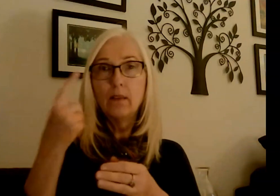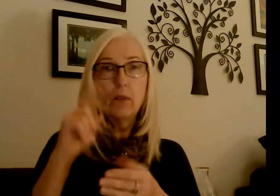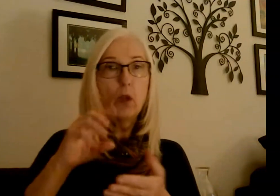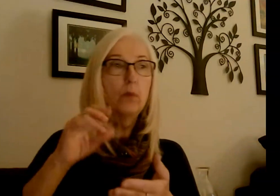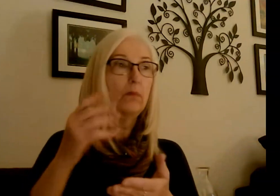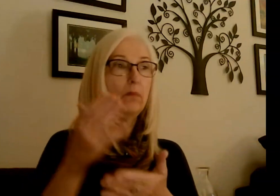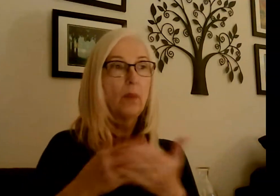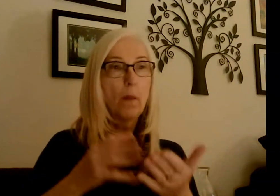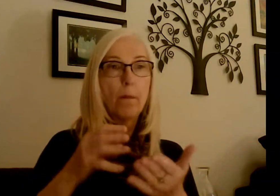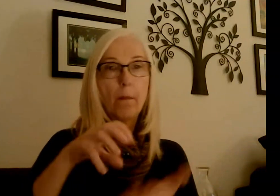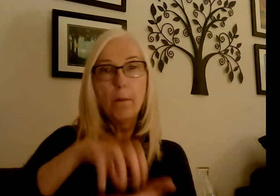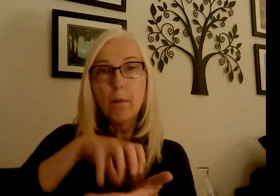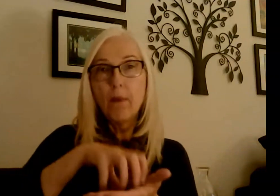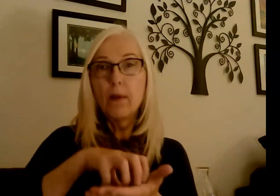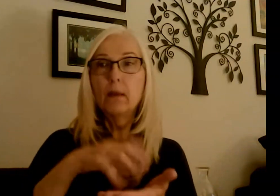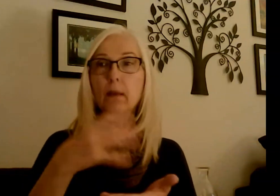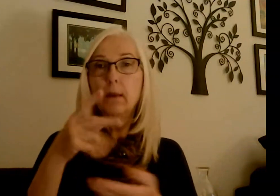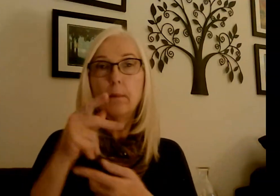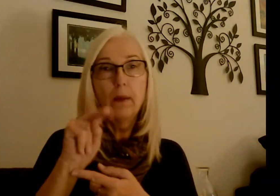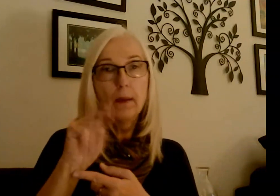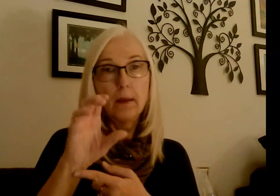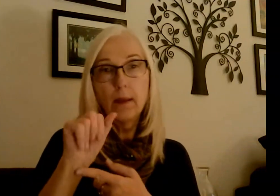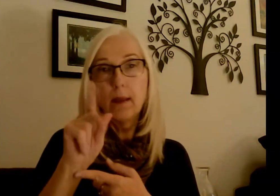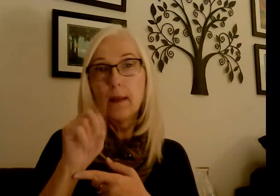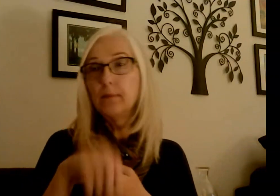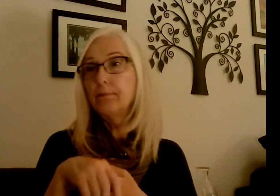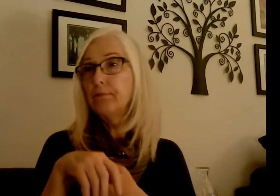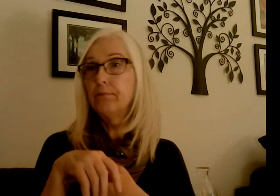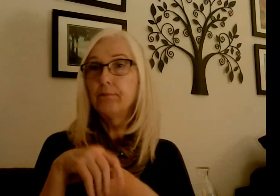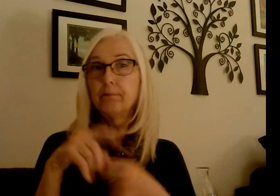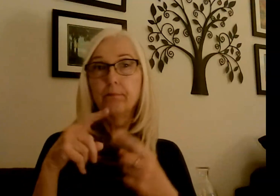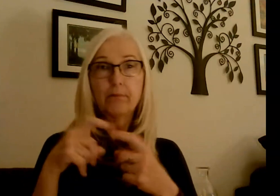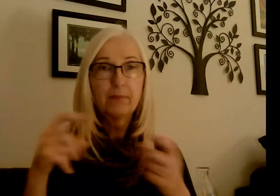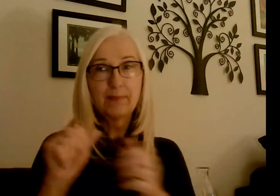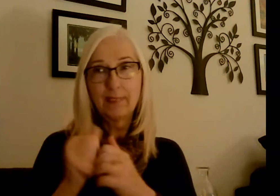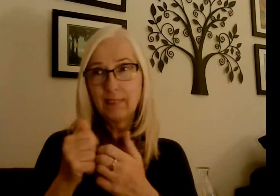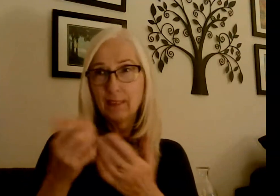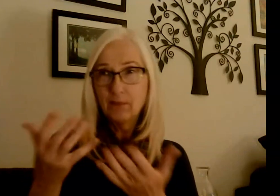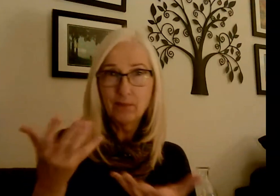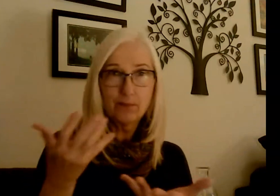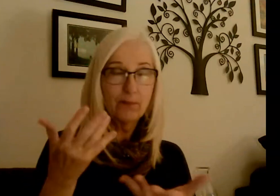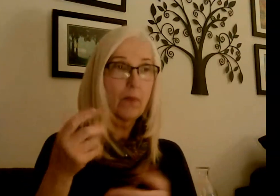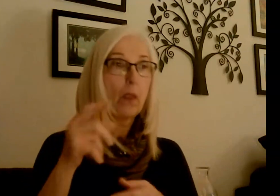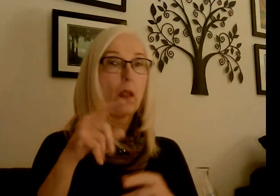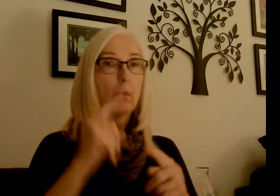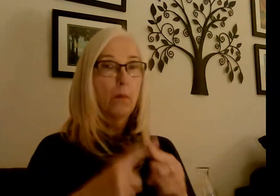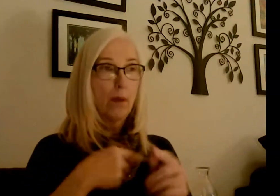And I decided to try to come up with alternatives for things like cupcakes and just a lot of different